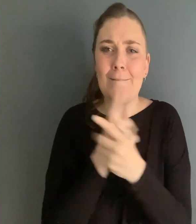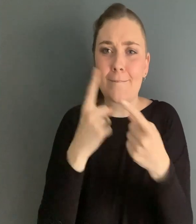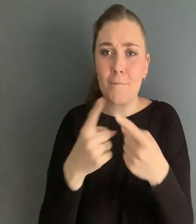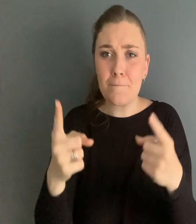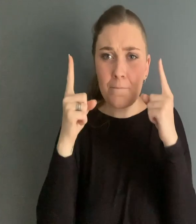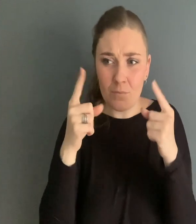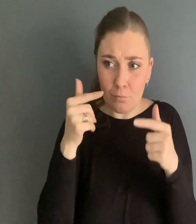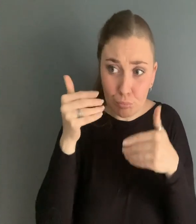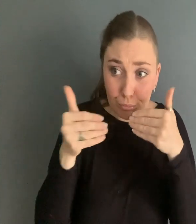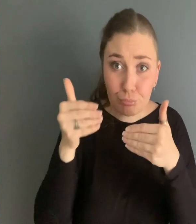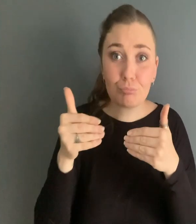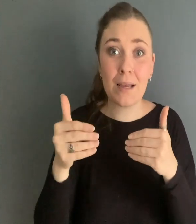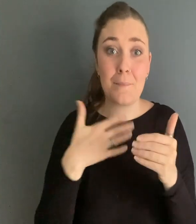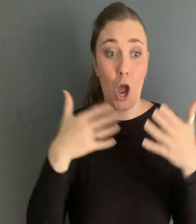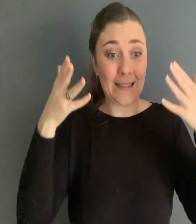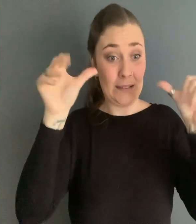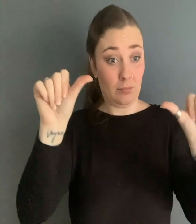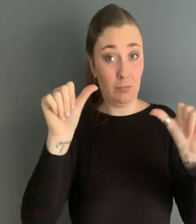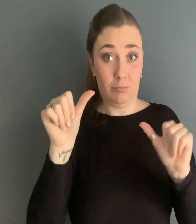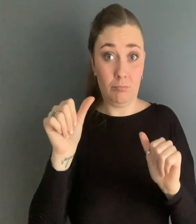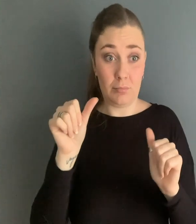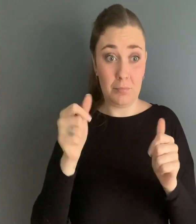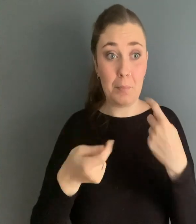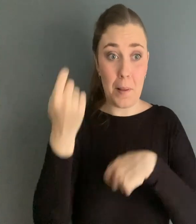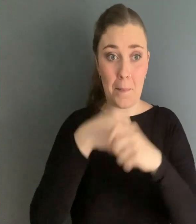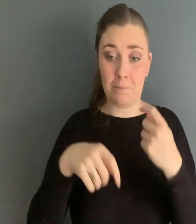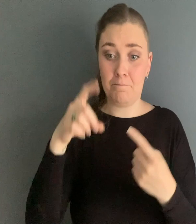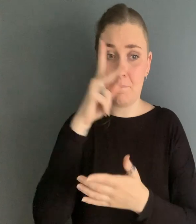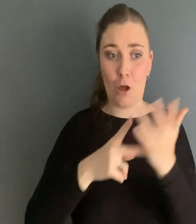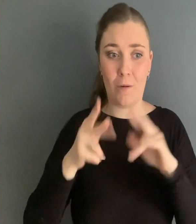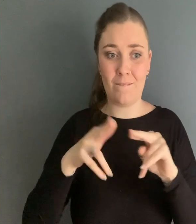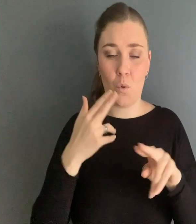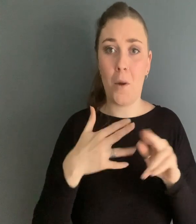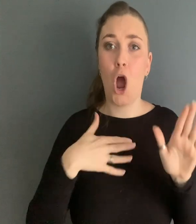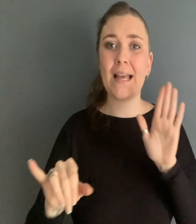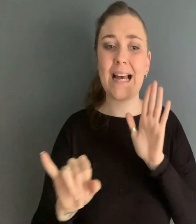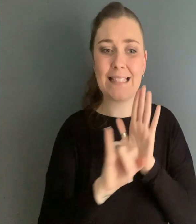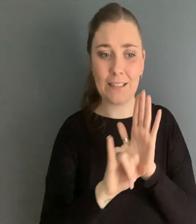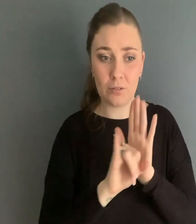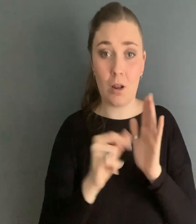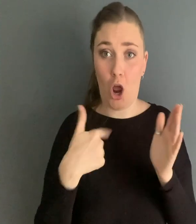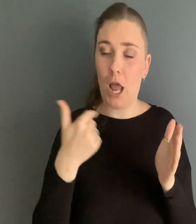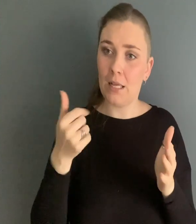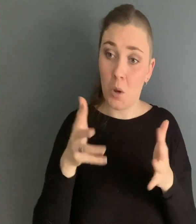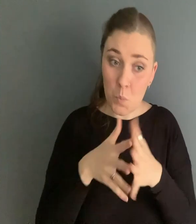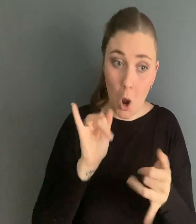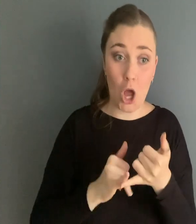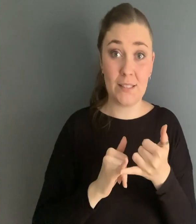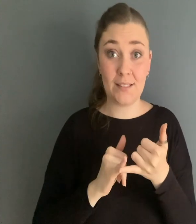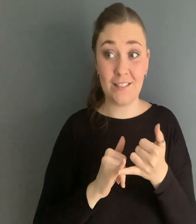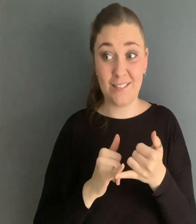and my success had seen this become an element of my identity in which I was,